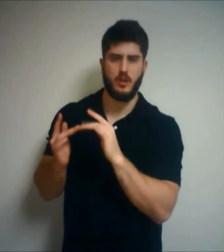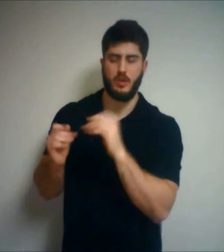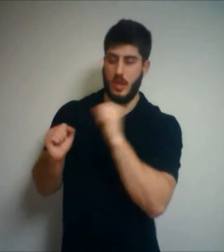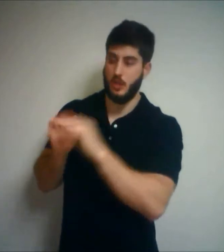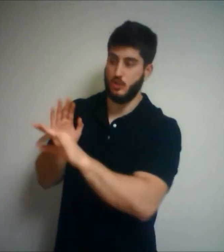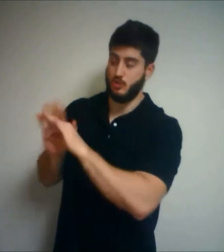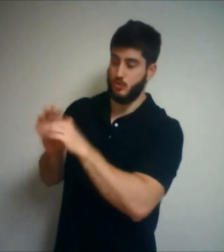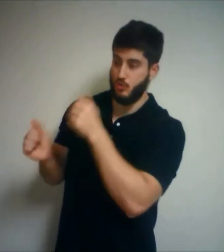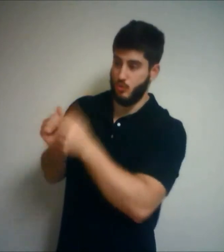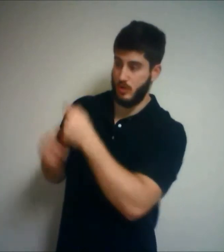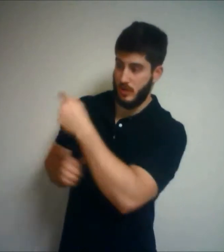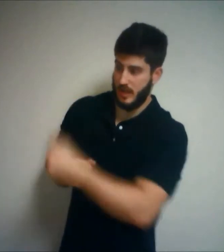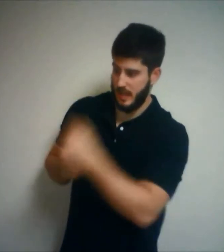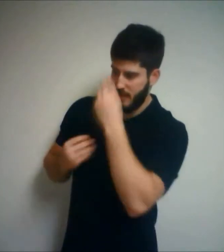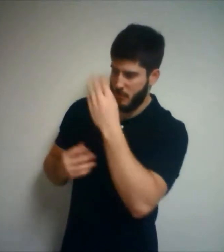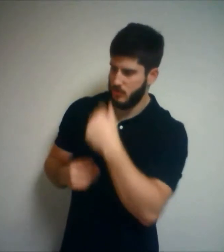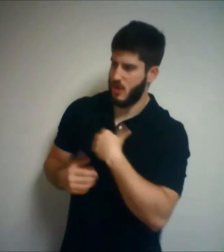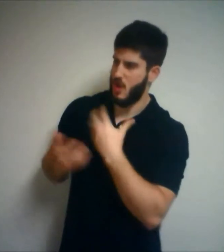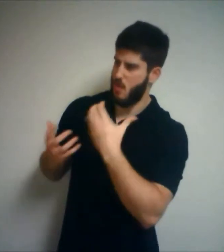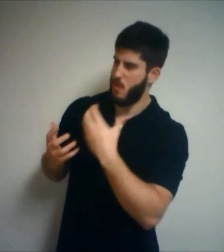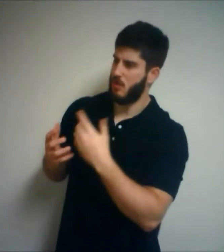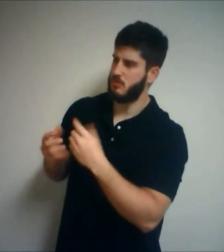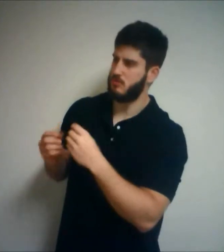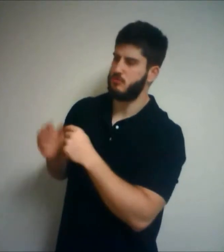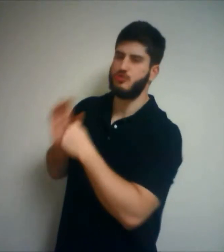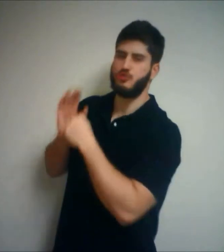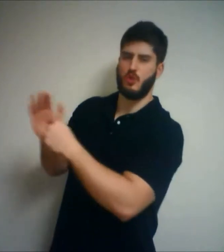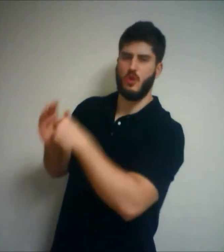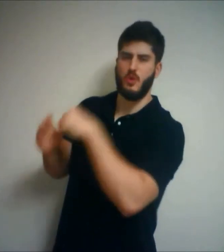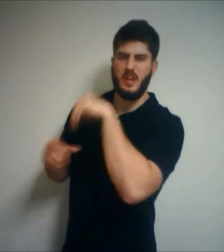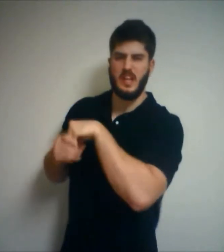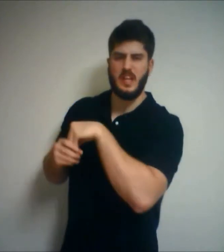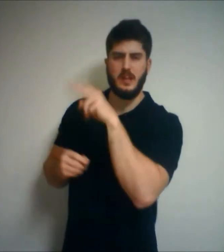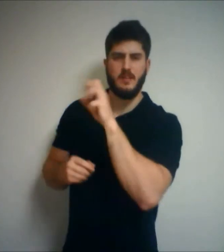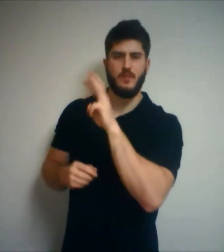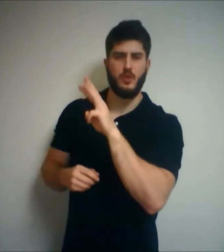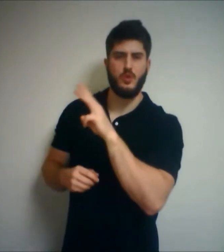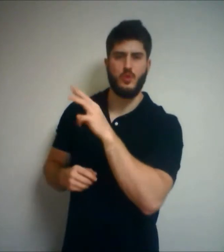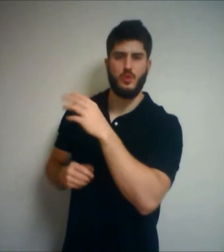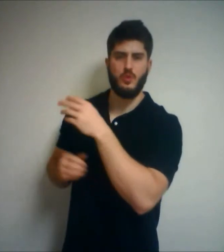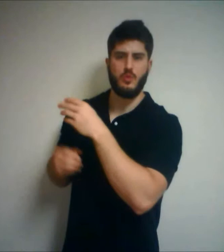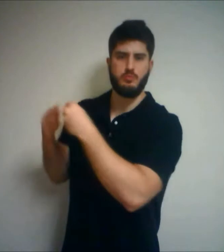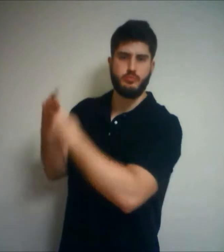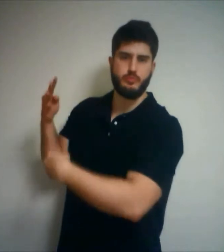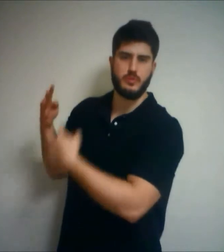information I would like to show in my list view. I'm going to show